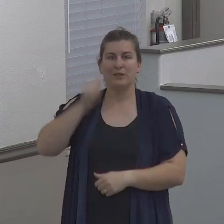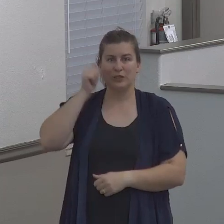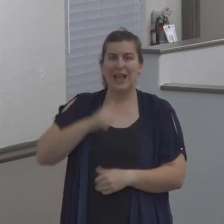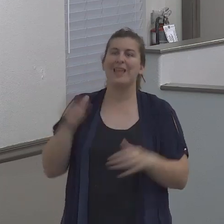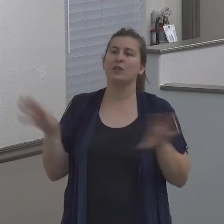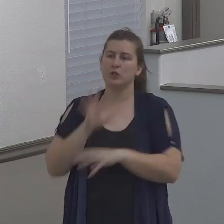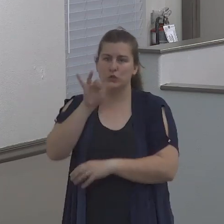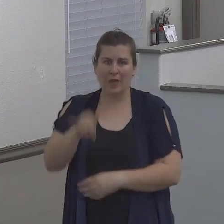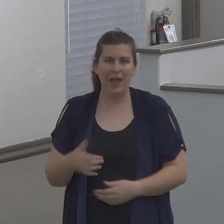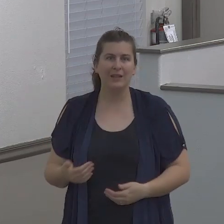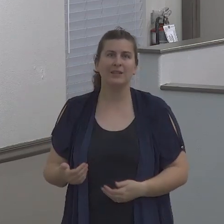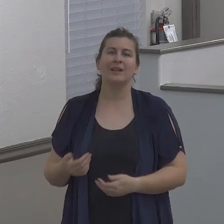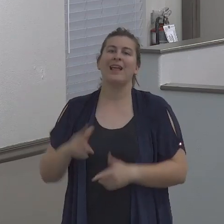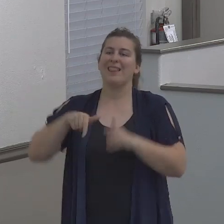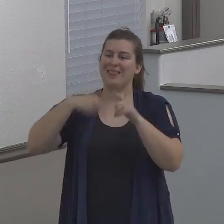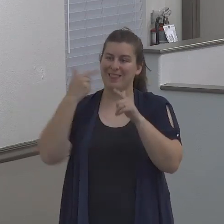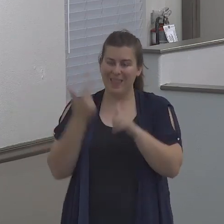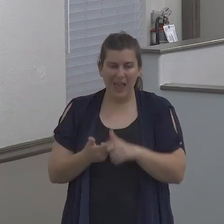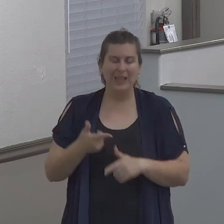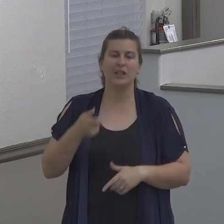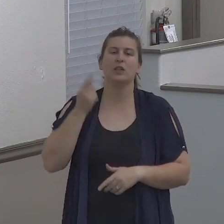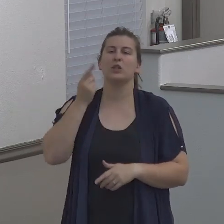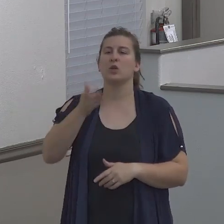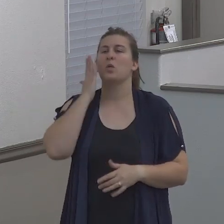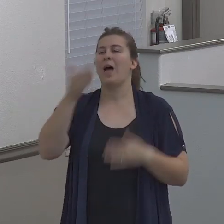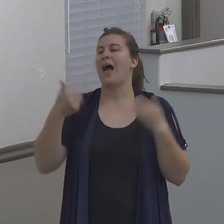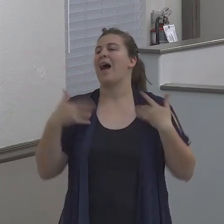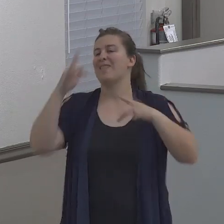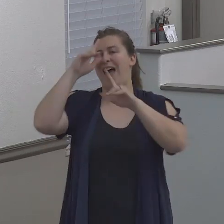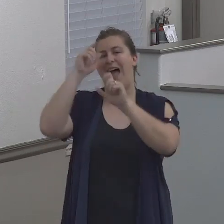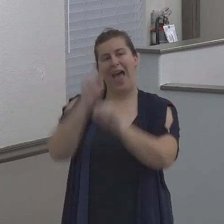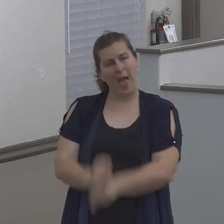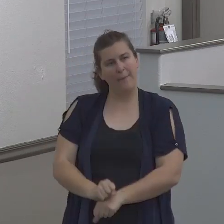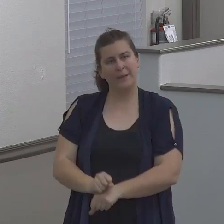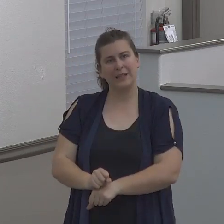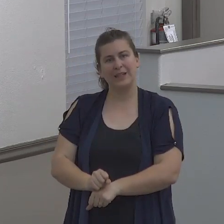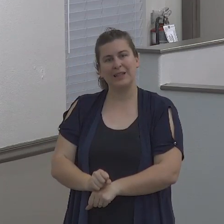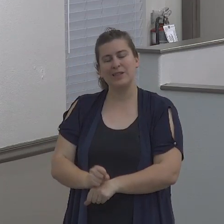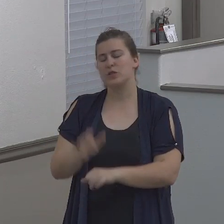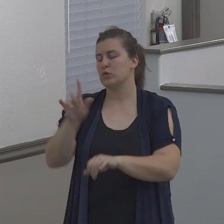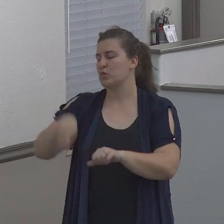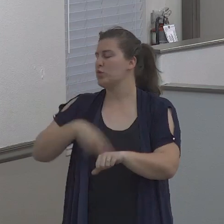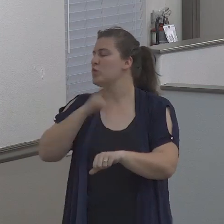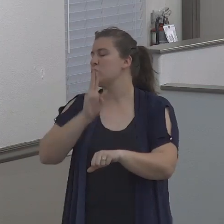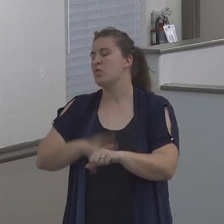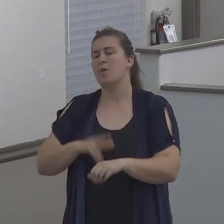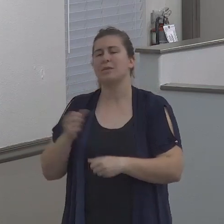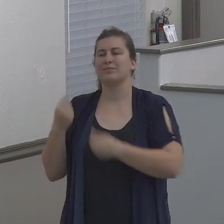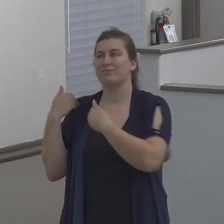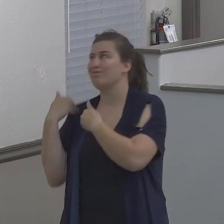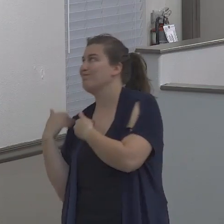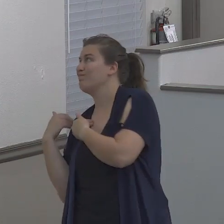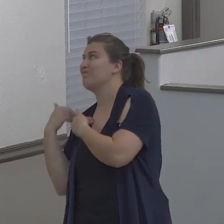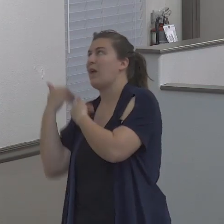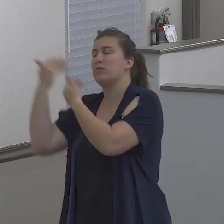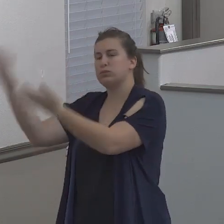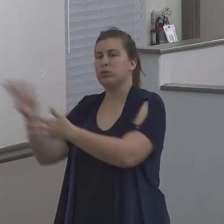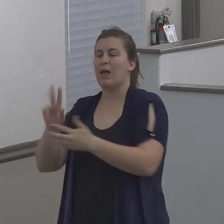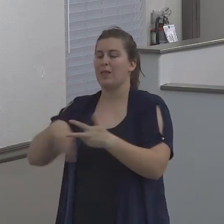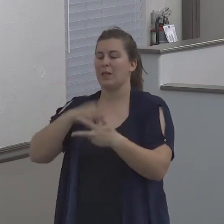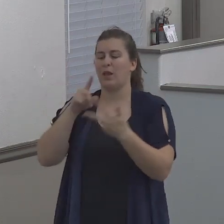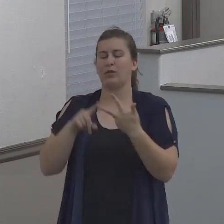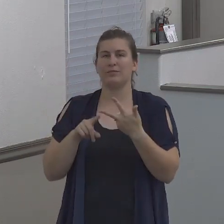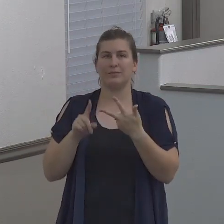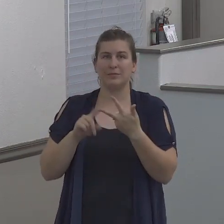it's 100 times a day, then do it. Pretty soon it'll get so habitual that we do it that pretty soon that's what we're